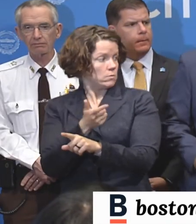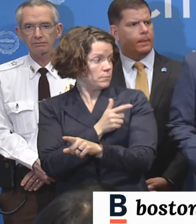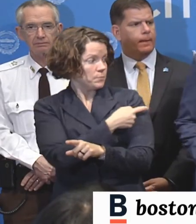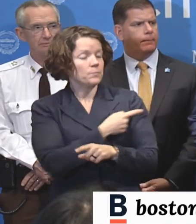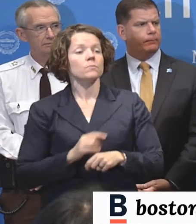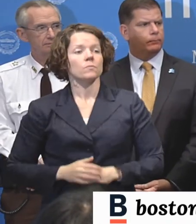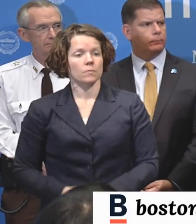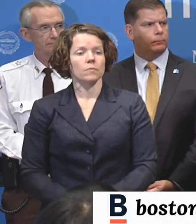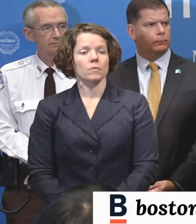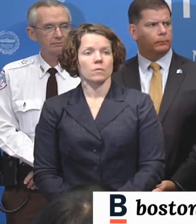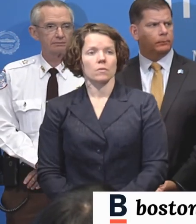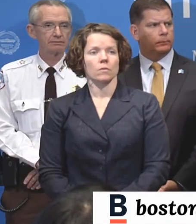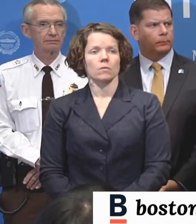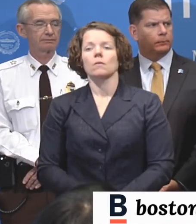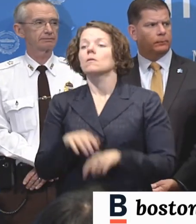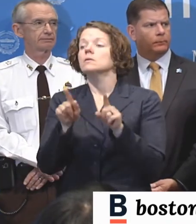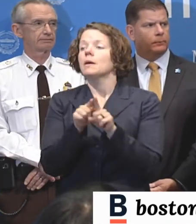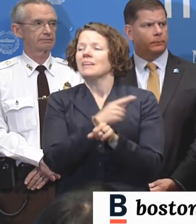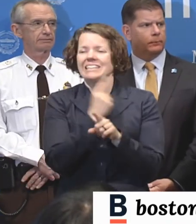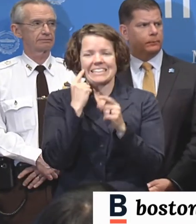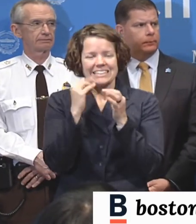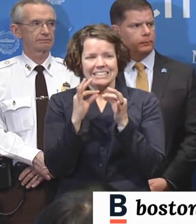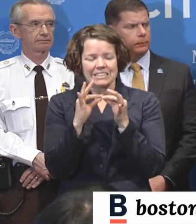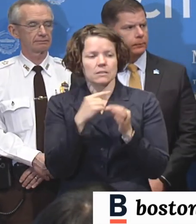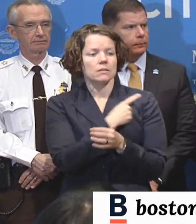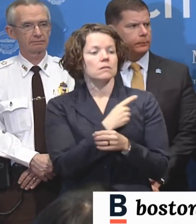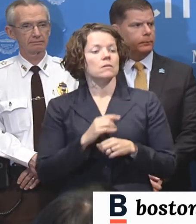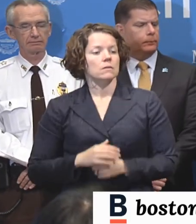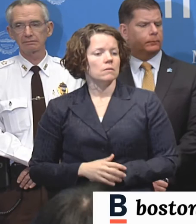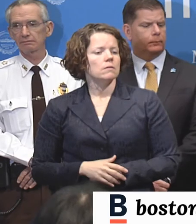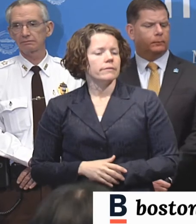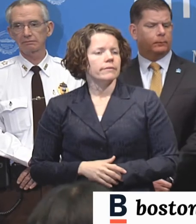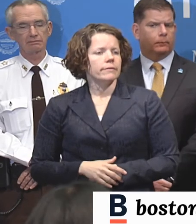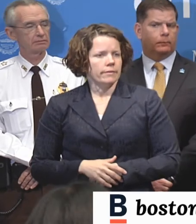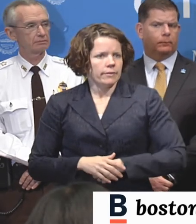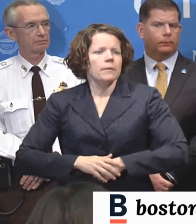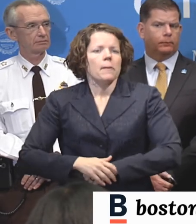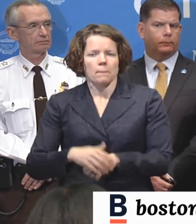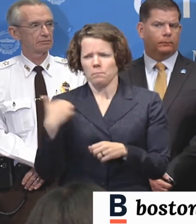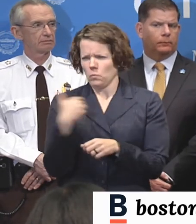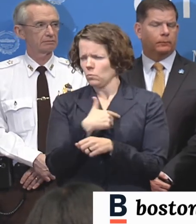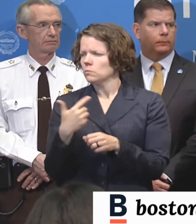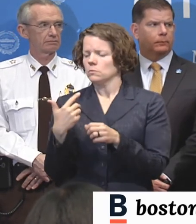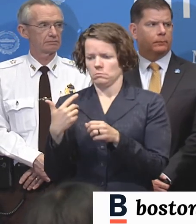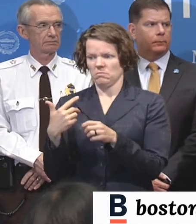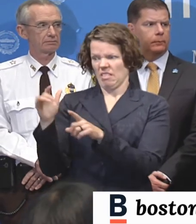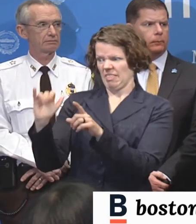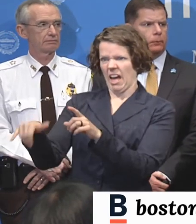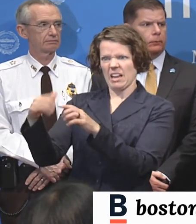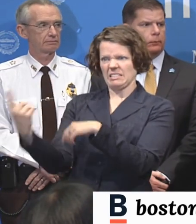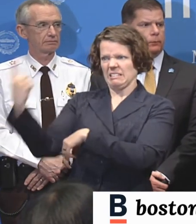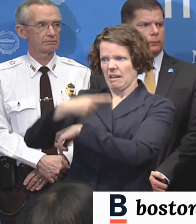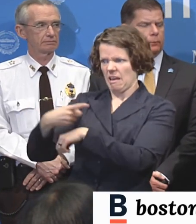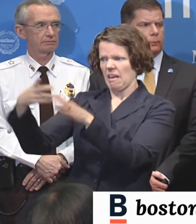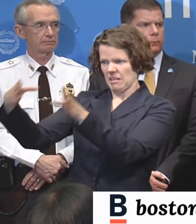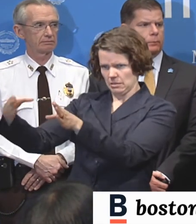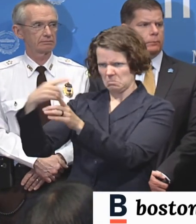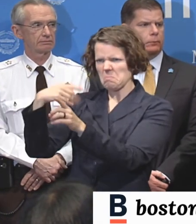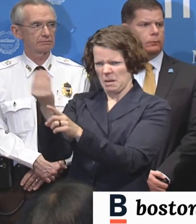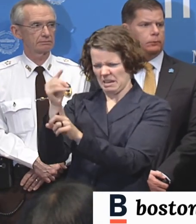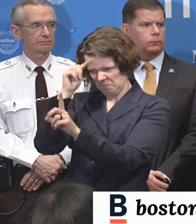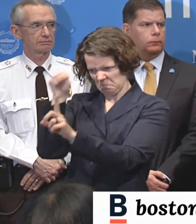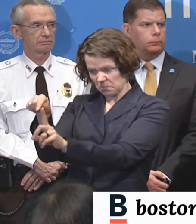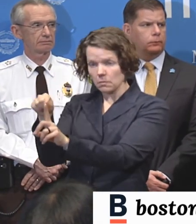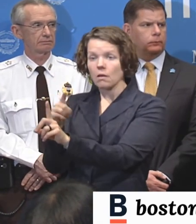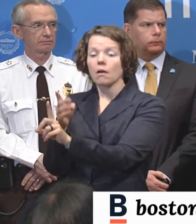So as he mentioned earlier, there are a number of different efforts that are put in place to deal with the different scenarios, and obviously